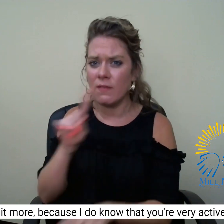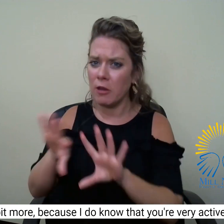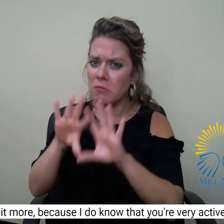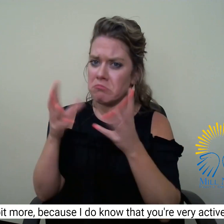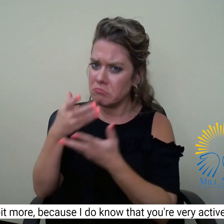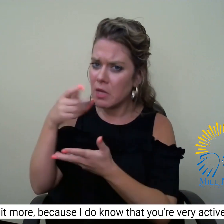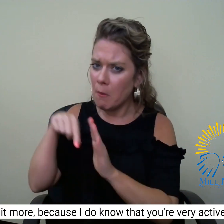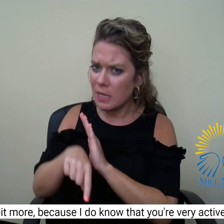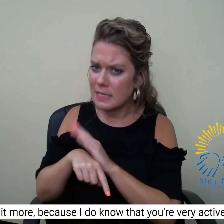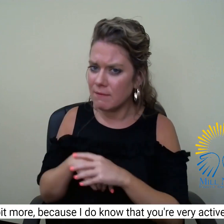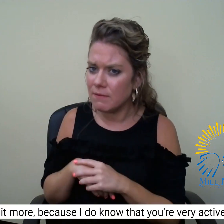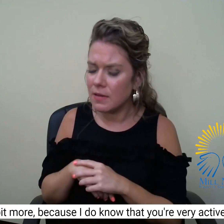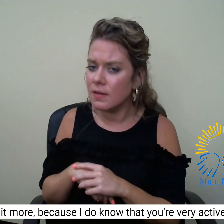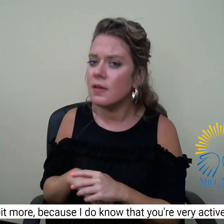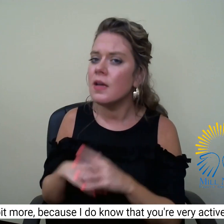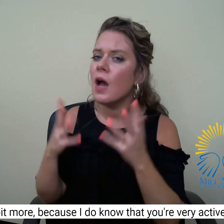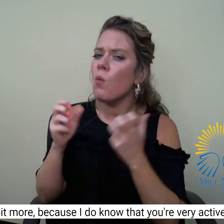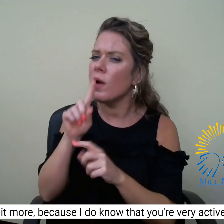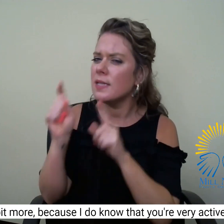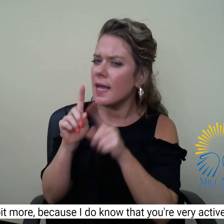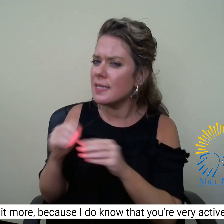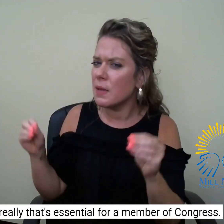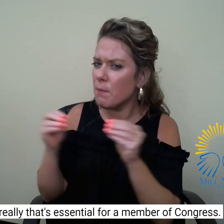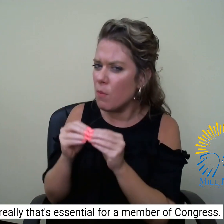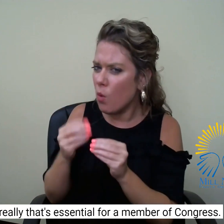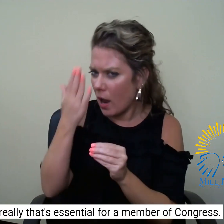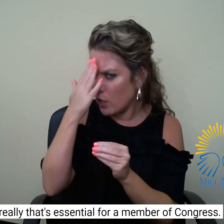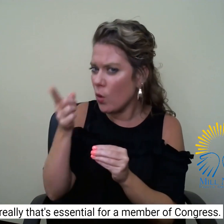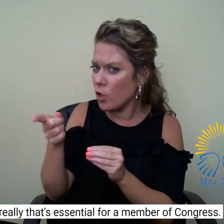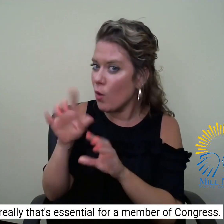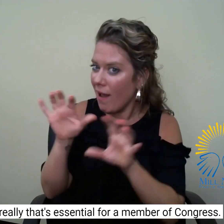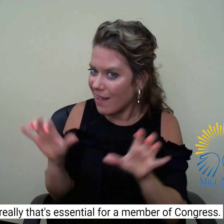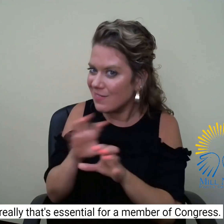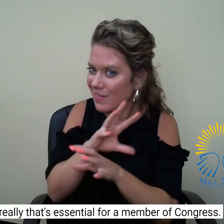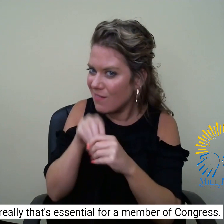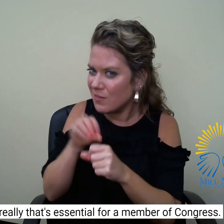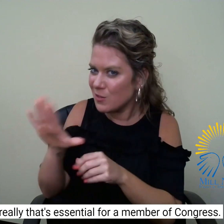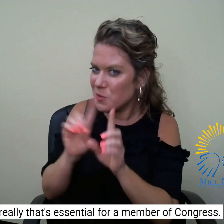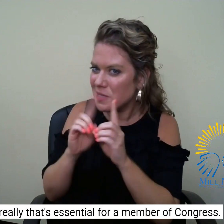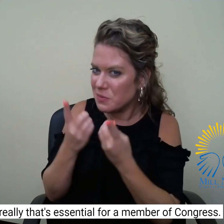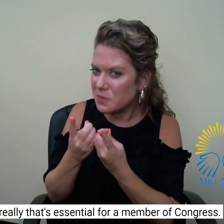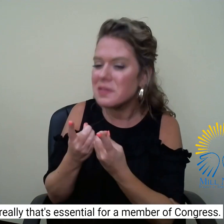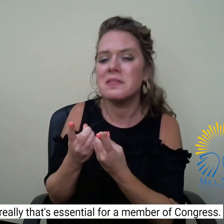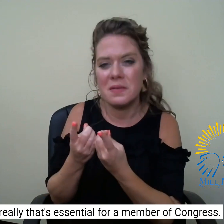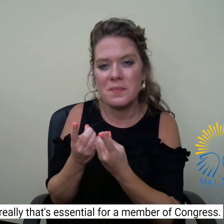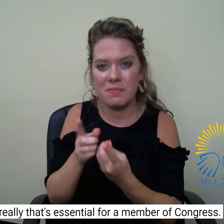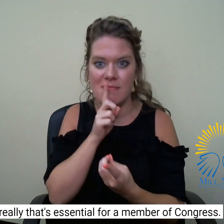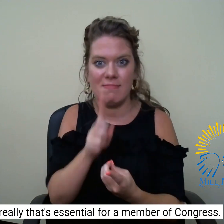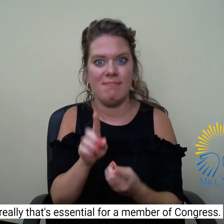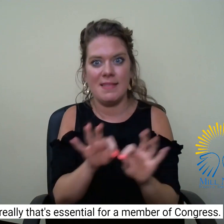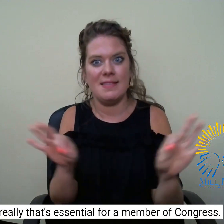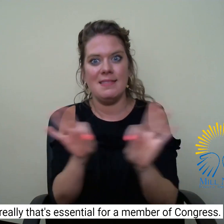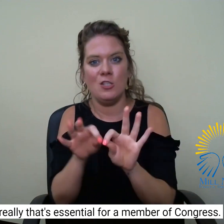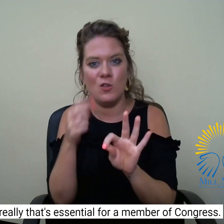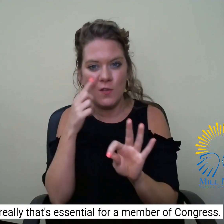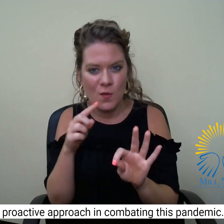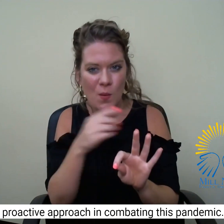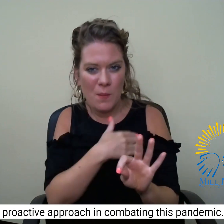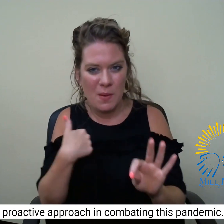to ask a bit more because I do know that you're very active in your district, and really that's essential for a member of Congress. States had to